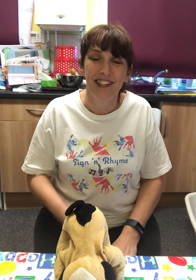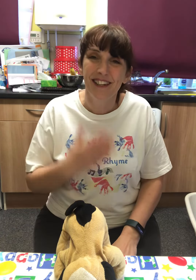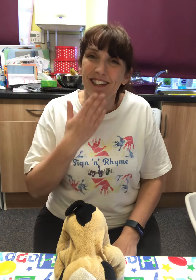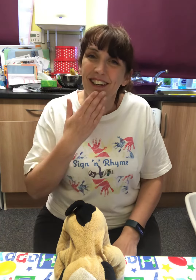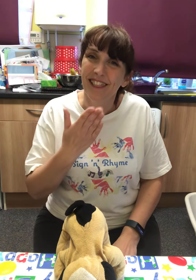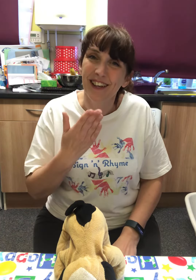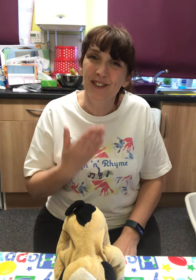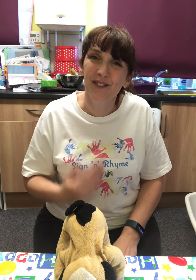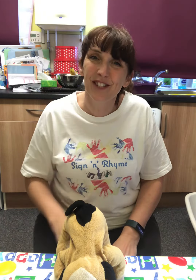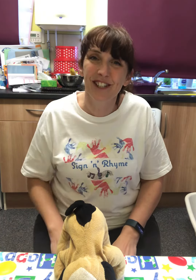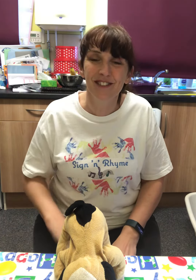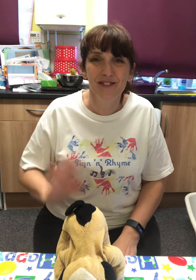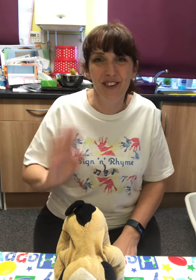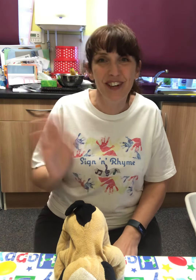Thanks for watching. Bye bye.